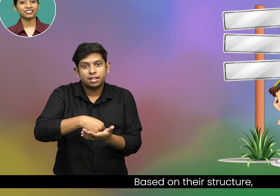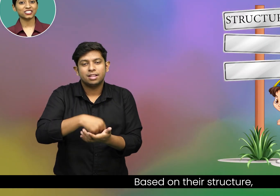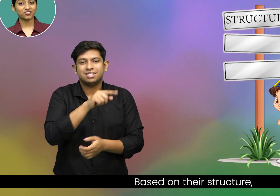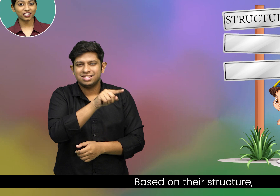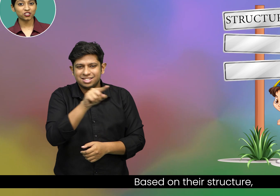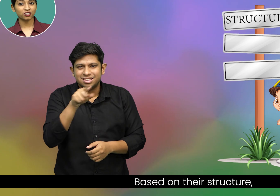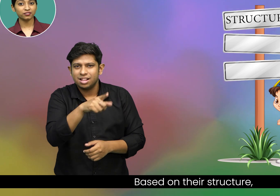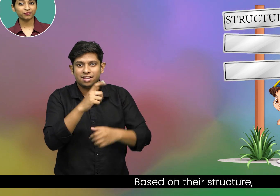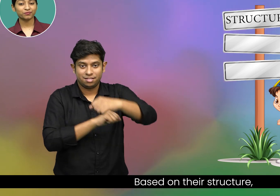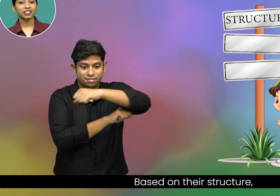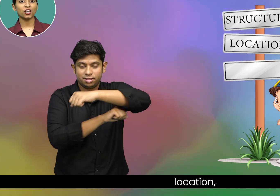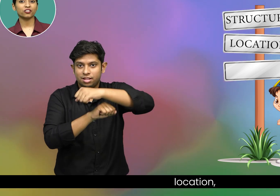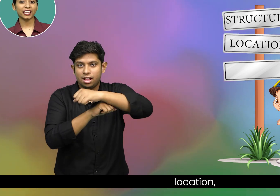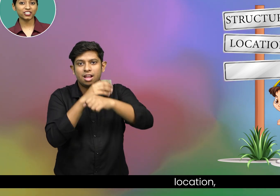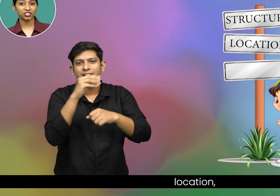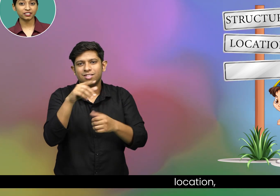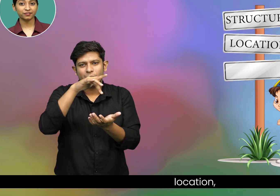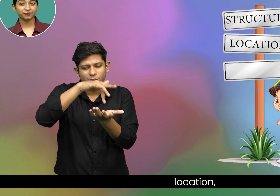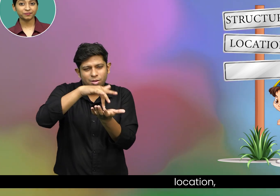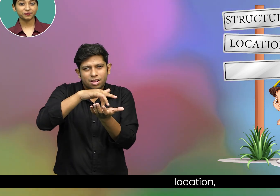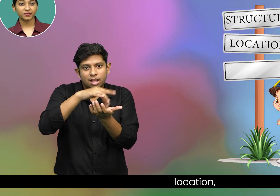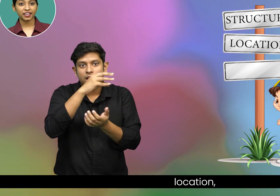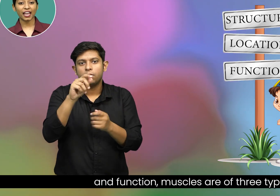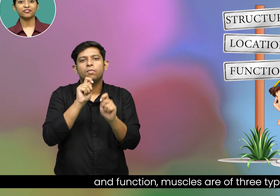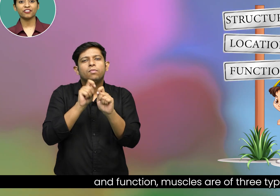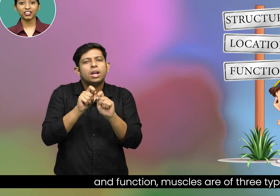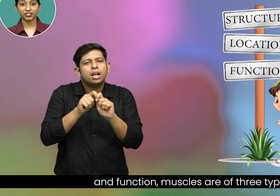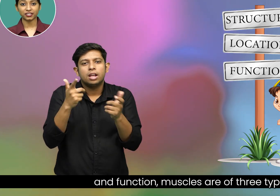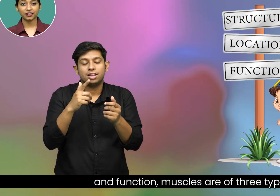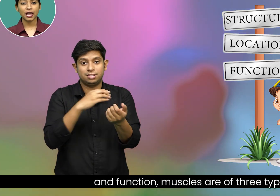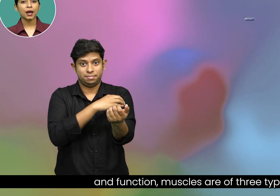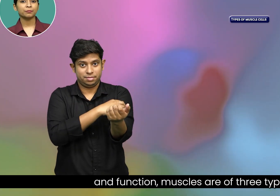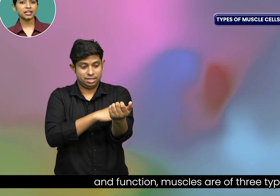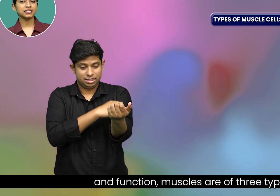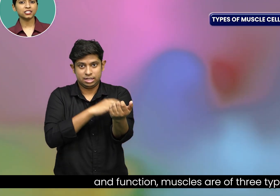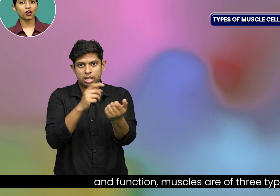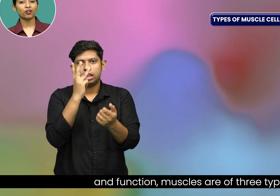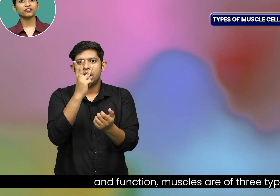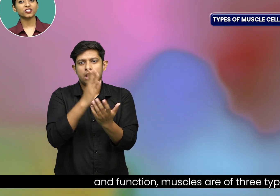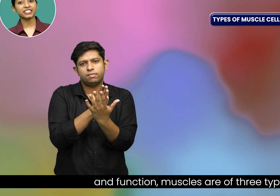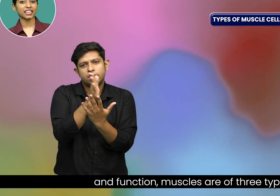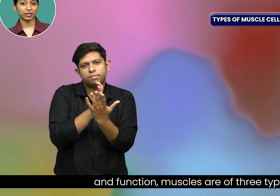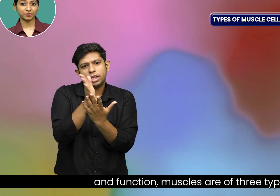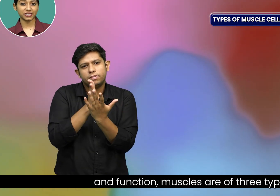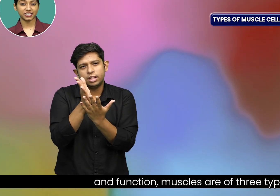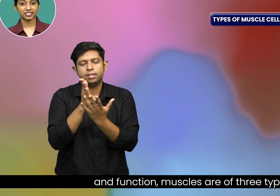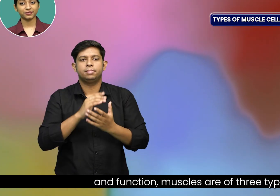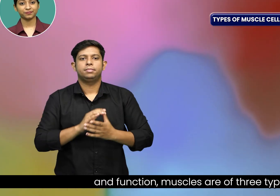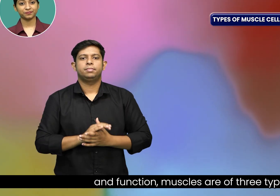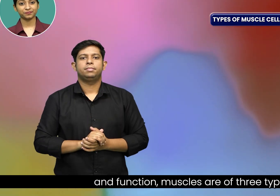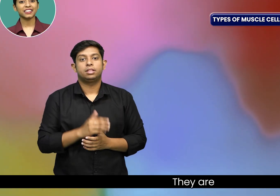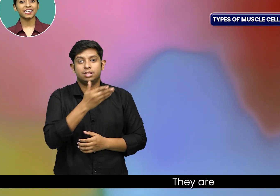Based on their structure, location, and function, muscles are of three